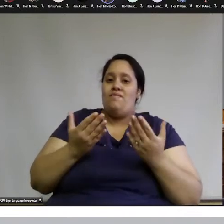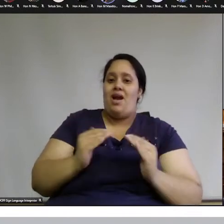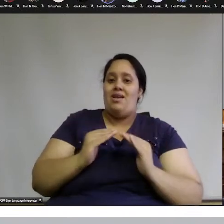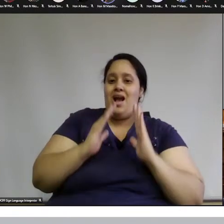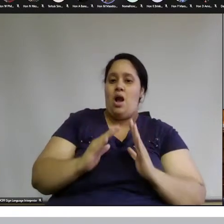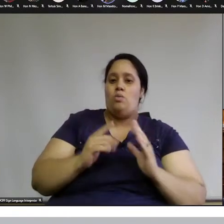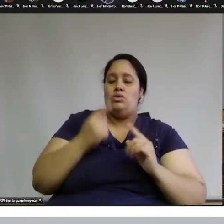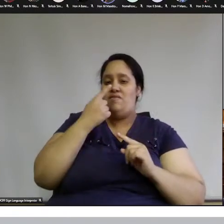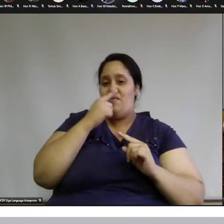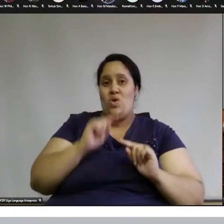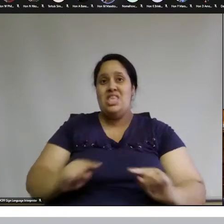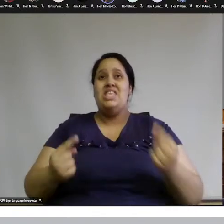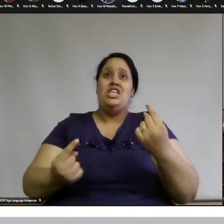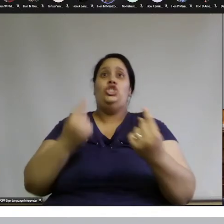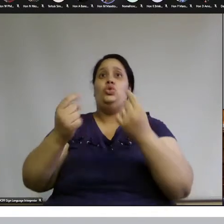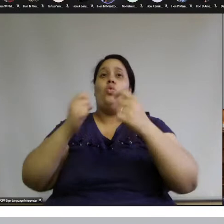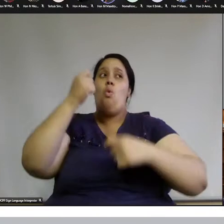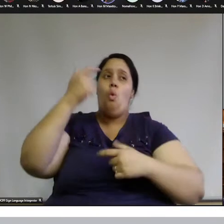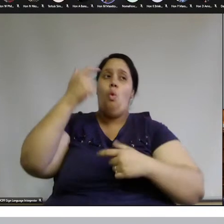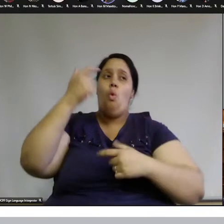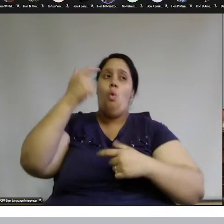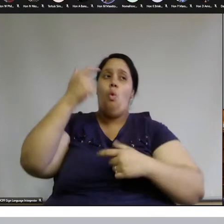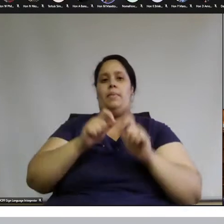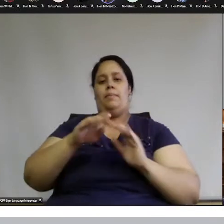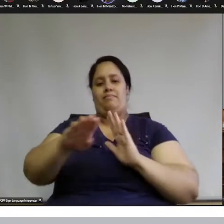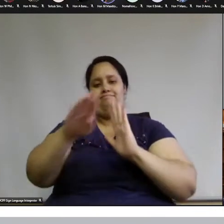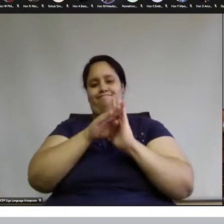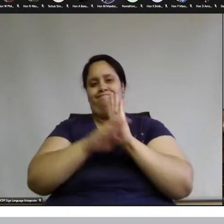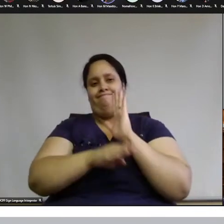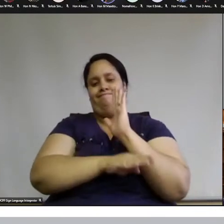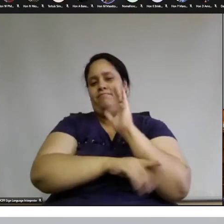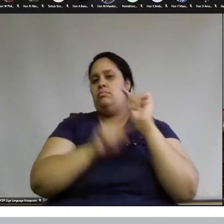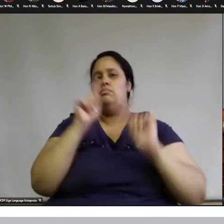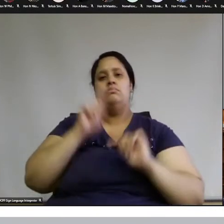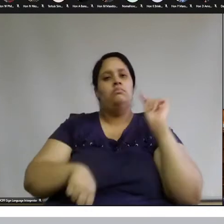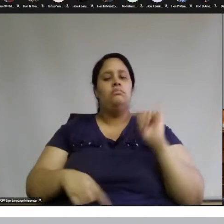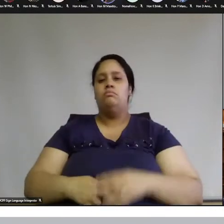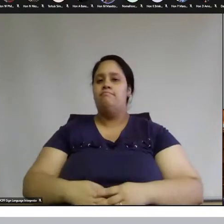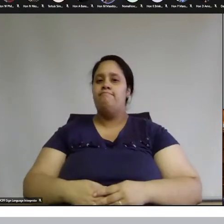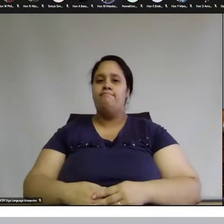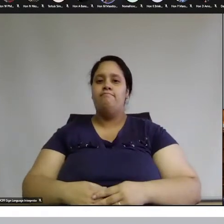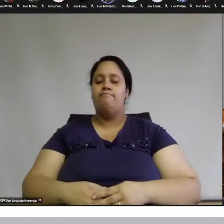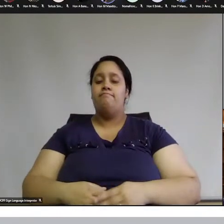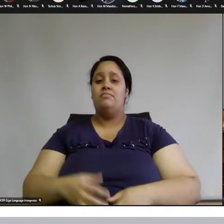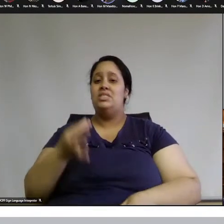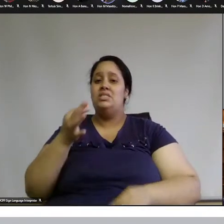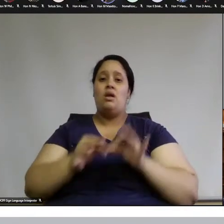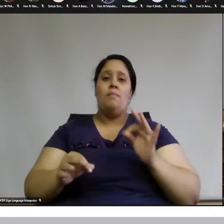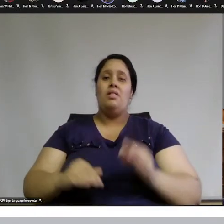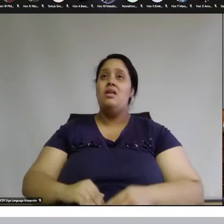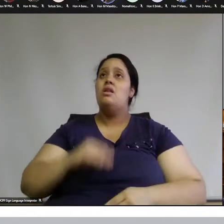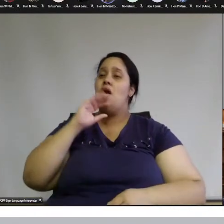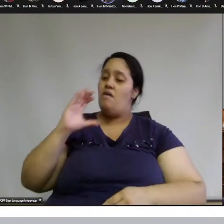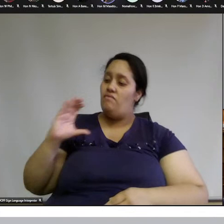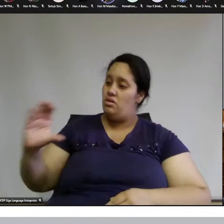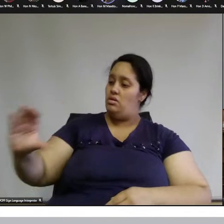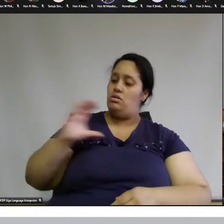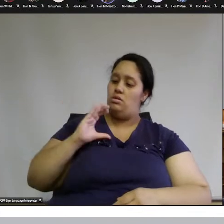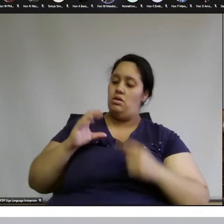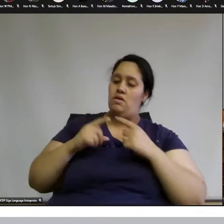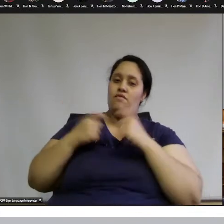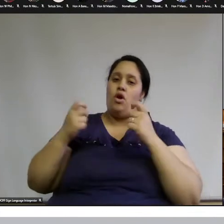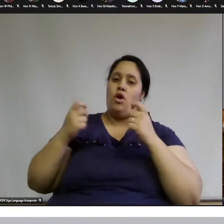house to every person on the housing demand database. There simply is not enough funding from National